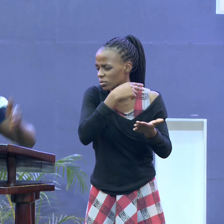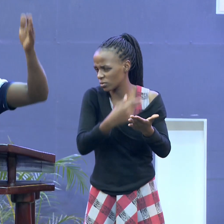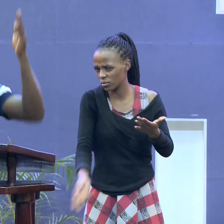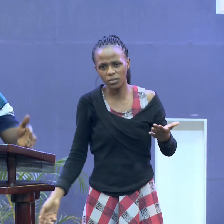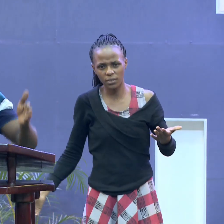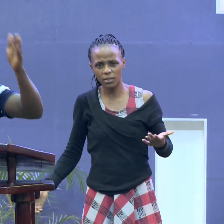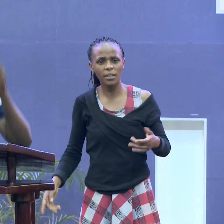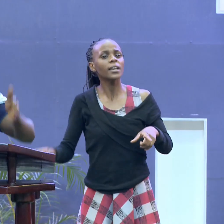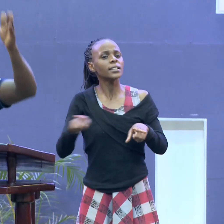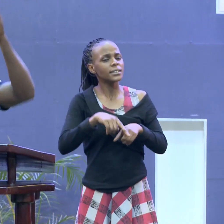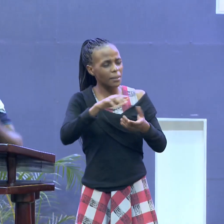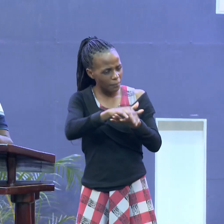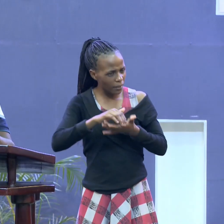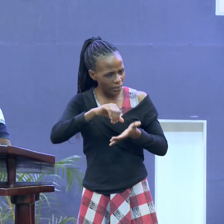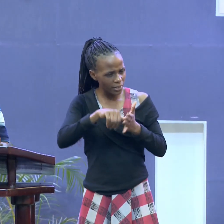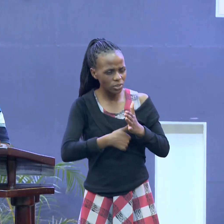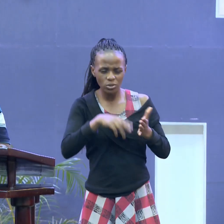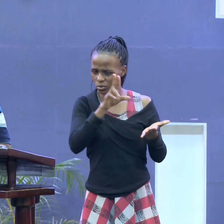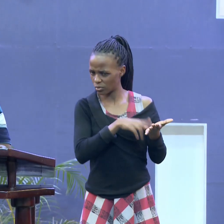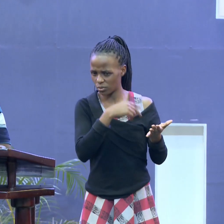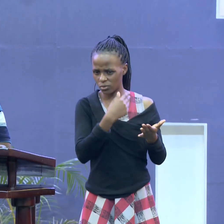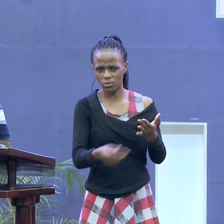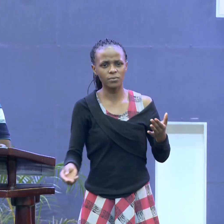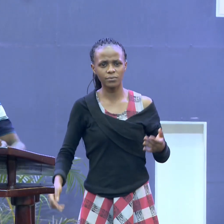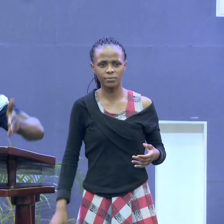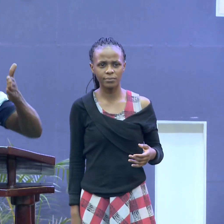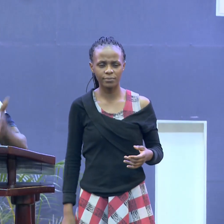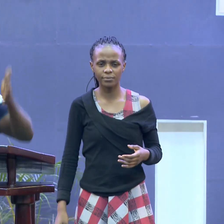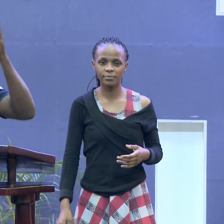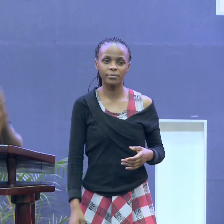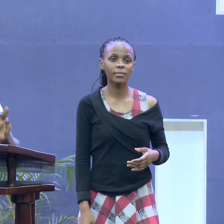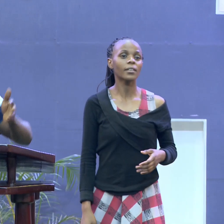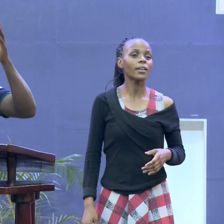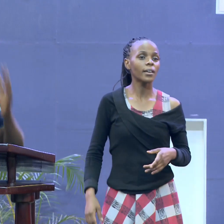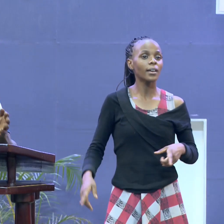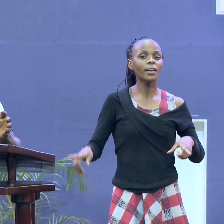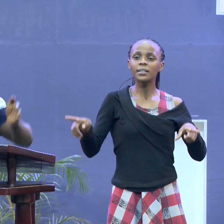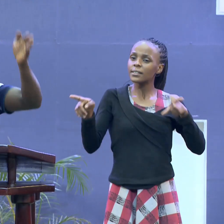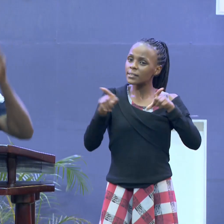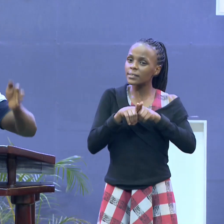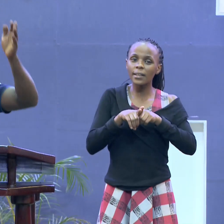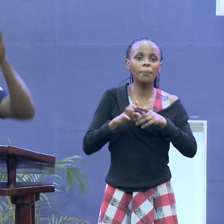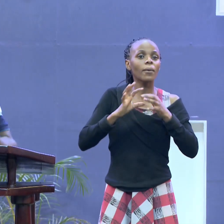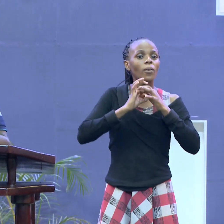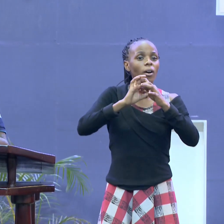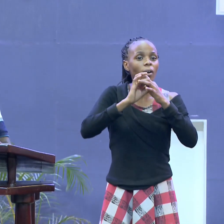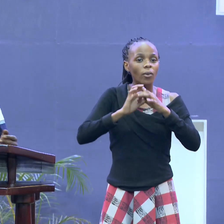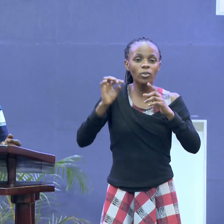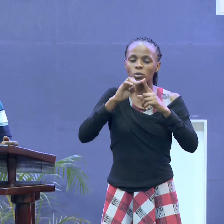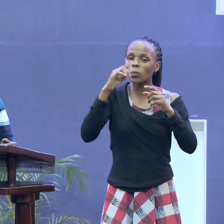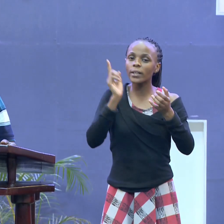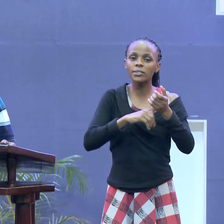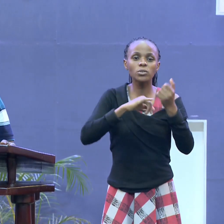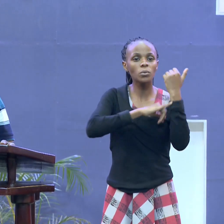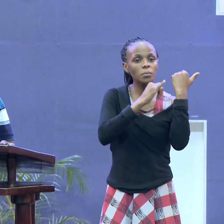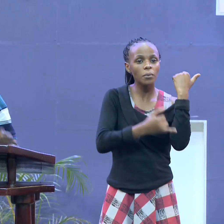financial matters. Ng'ebyobufumbo byagaana. When they failed in marriage. Nga ebyenkolagano oba kufuna mirimu byagaana. When they failed